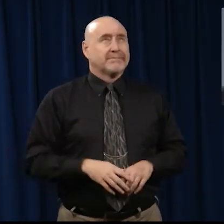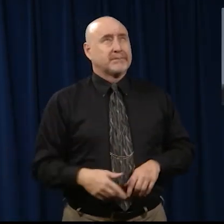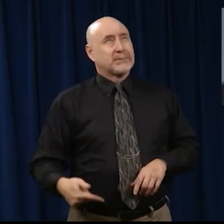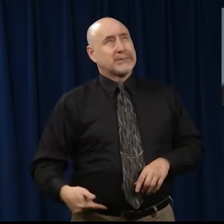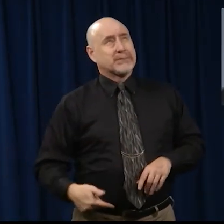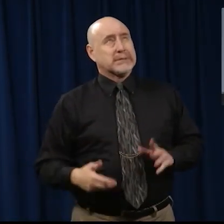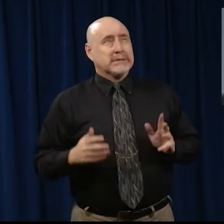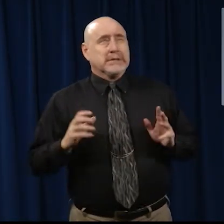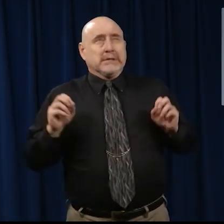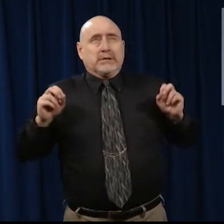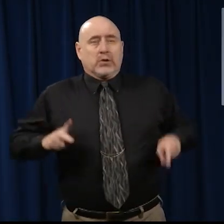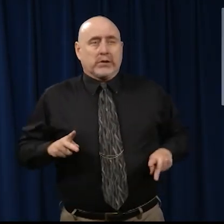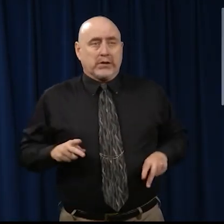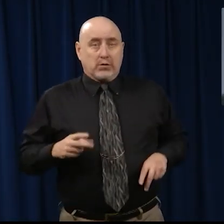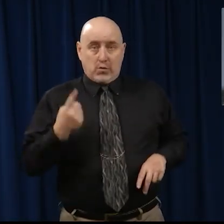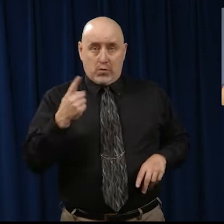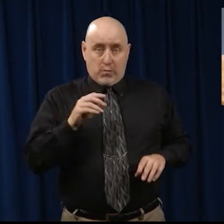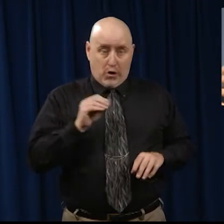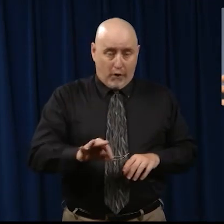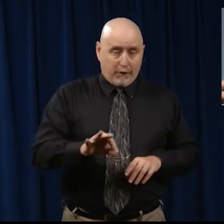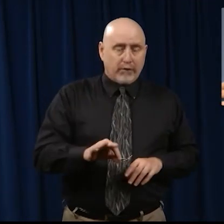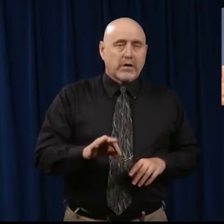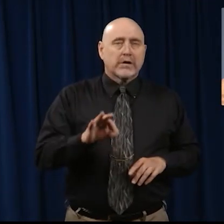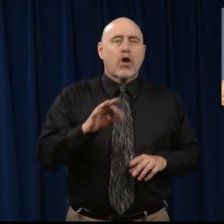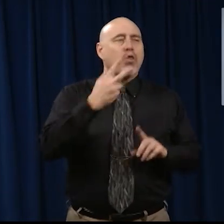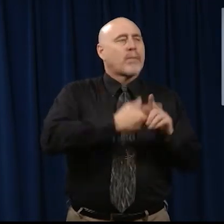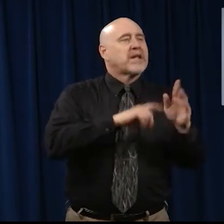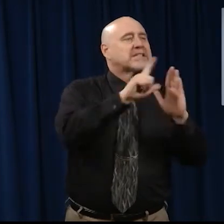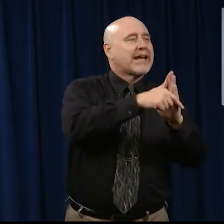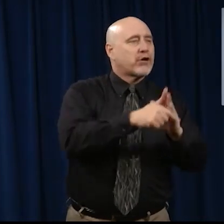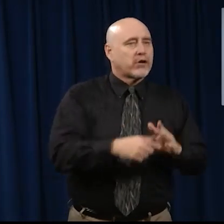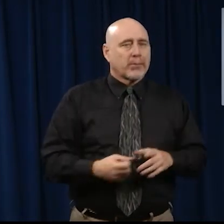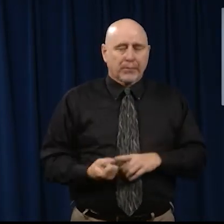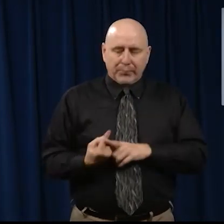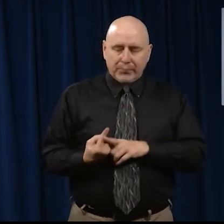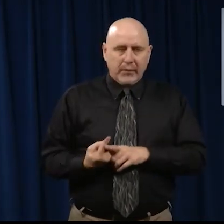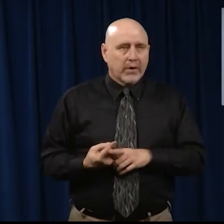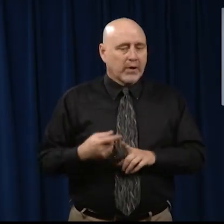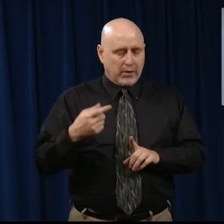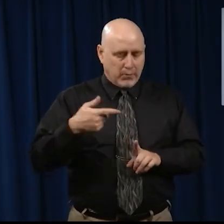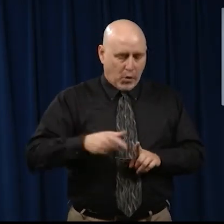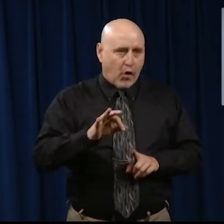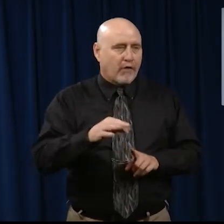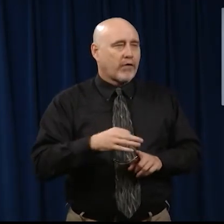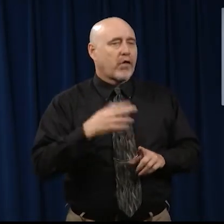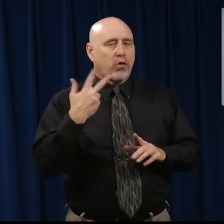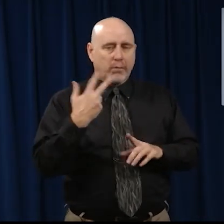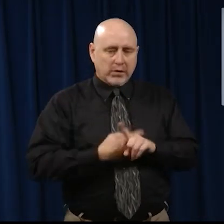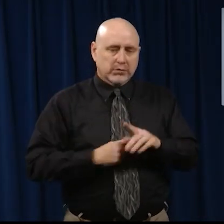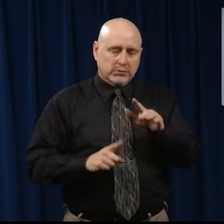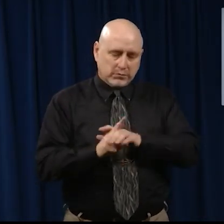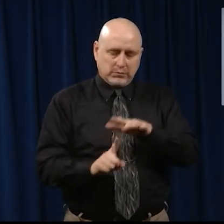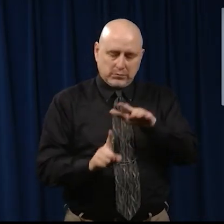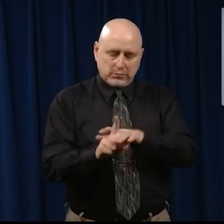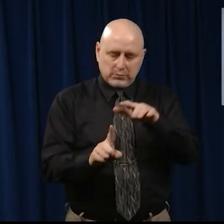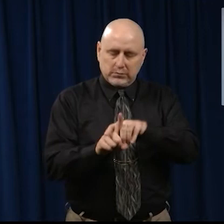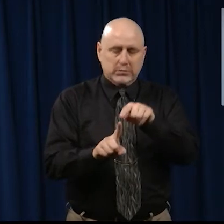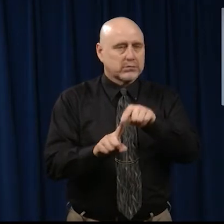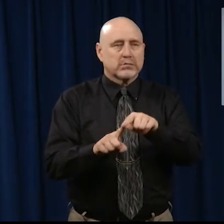burn a genital wart off or two. Okay, go burn one off and then wait another 3 months and go burn them off again, and then you wait another 3 months and you go burn them off again because